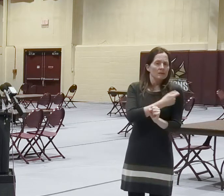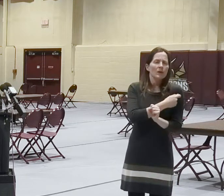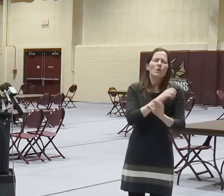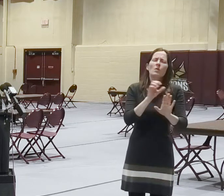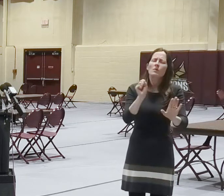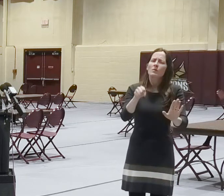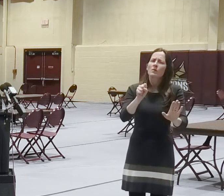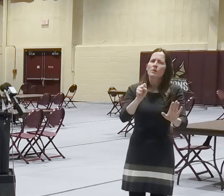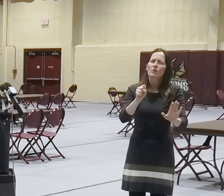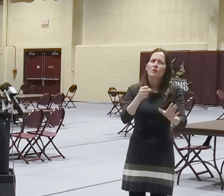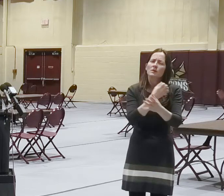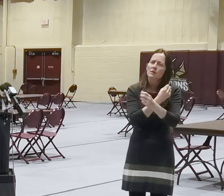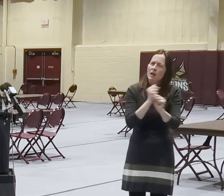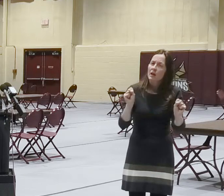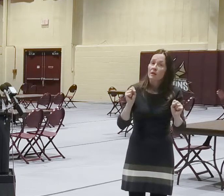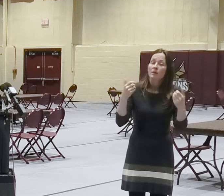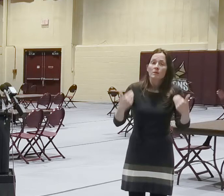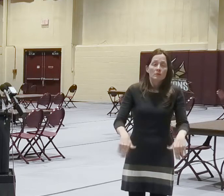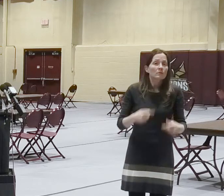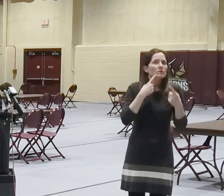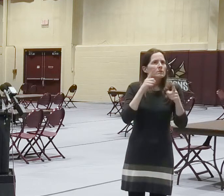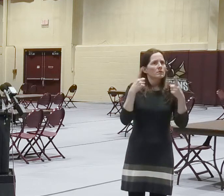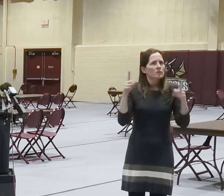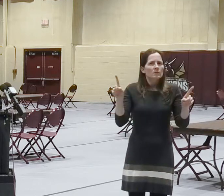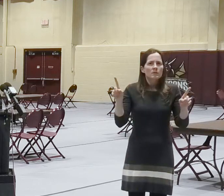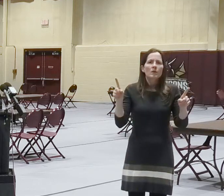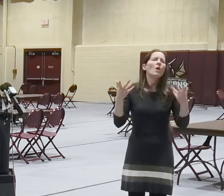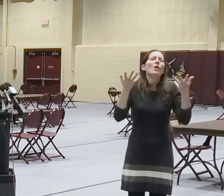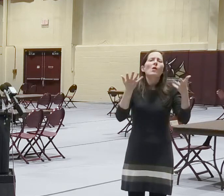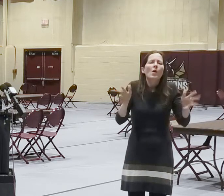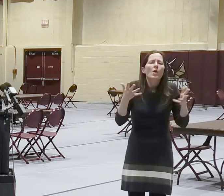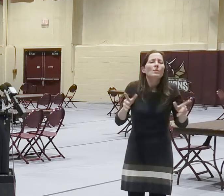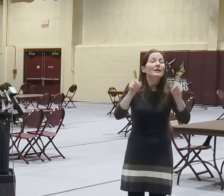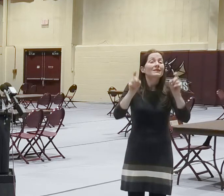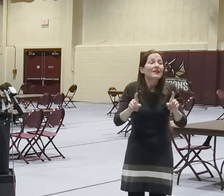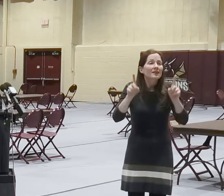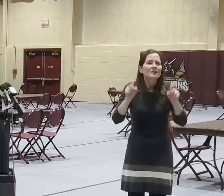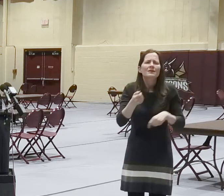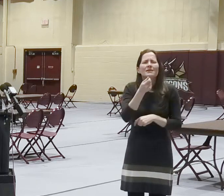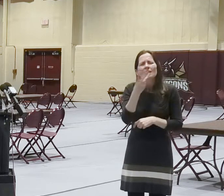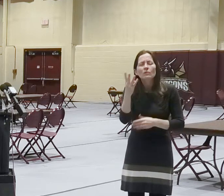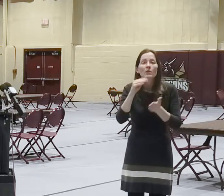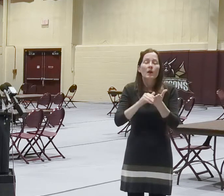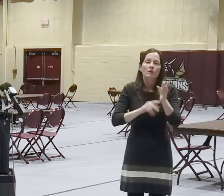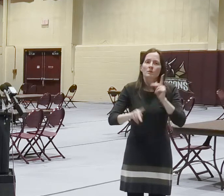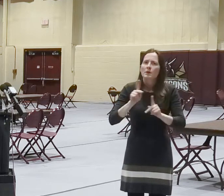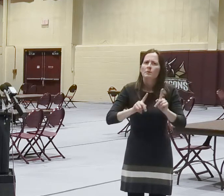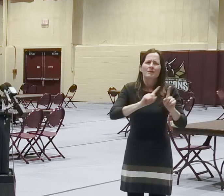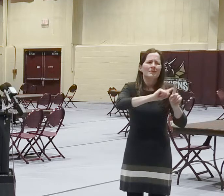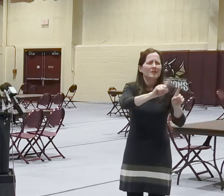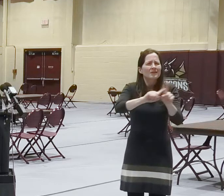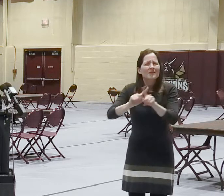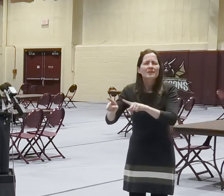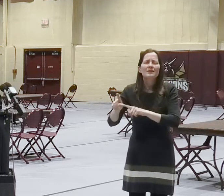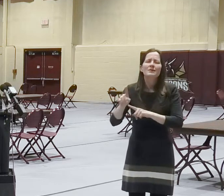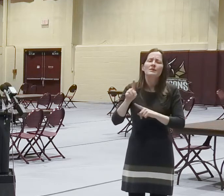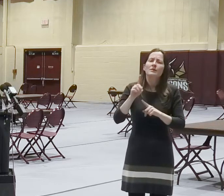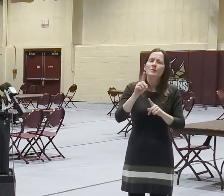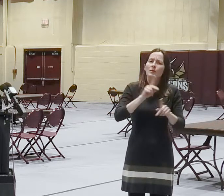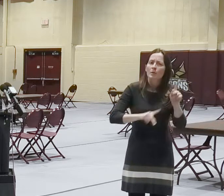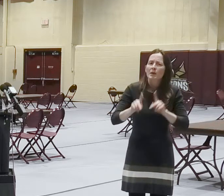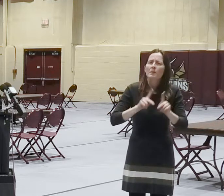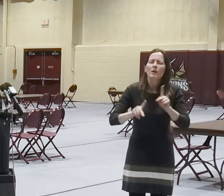highly effective, and were successfully tested on thousands of people from many different backgrounds using a transparent and